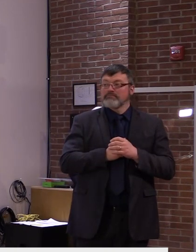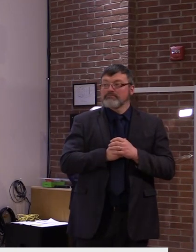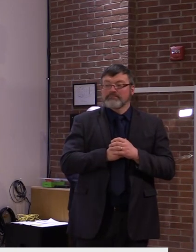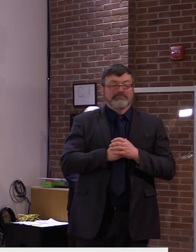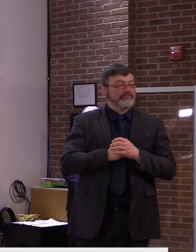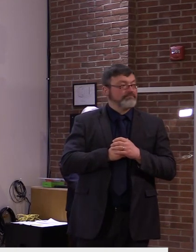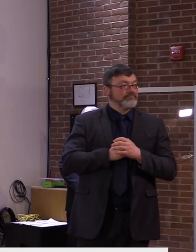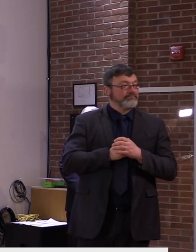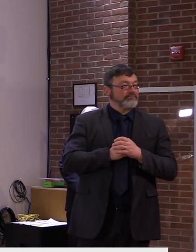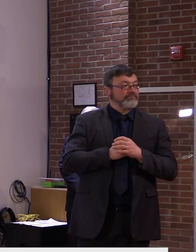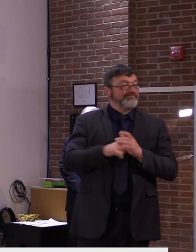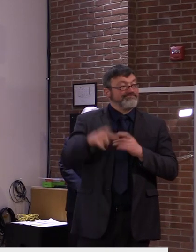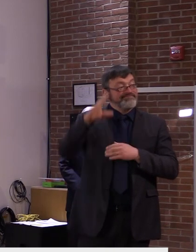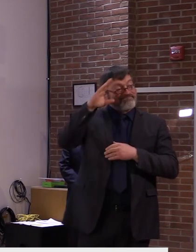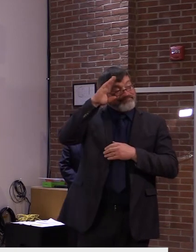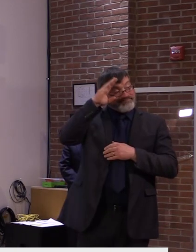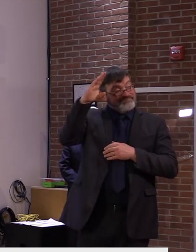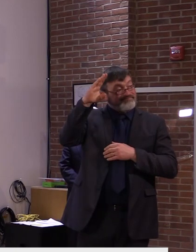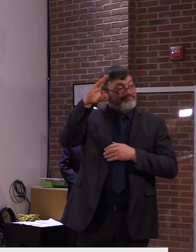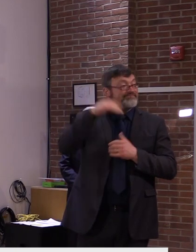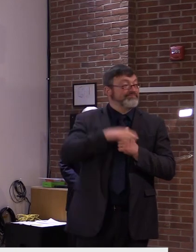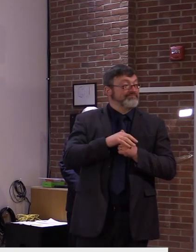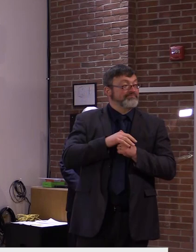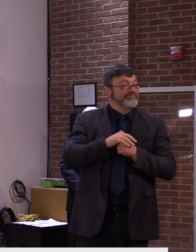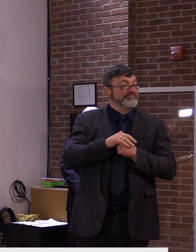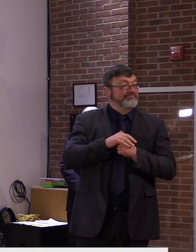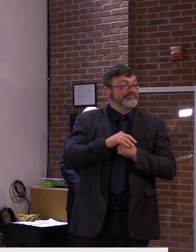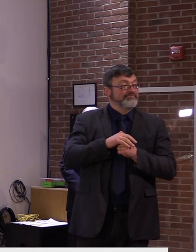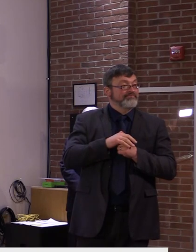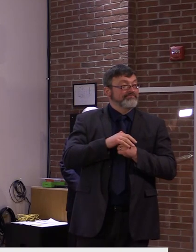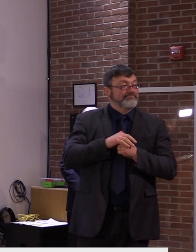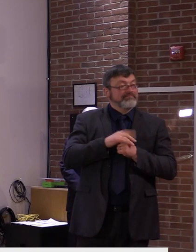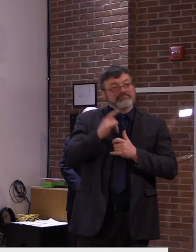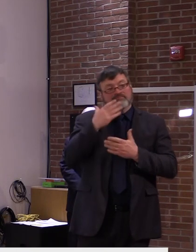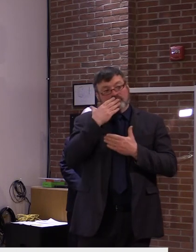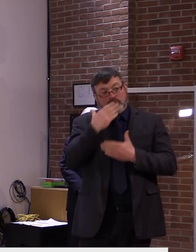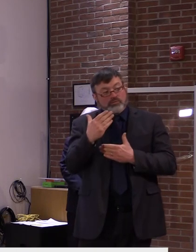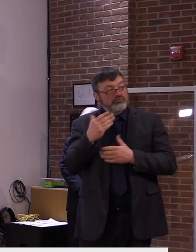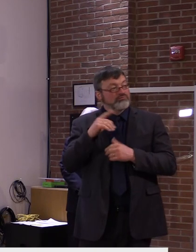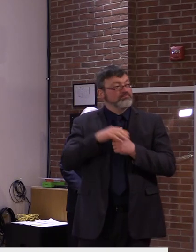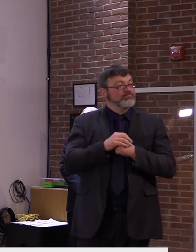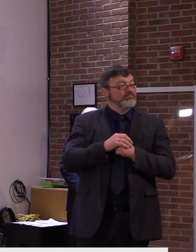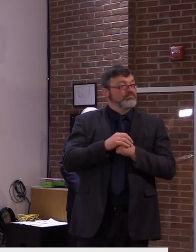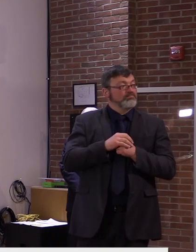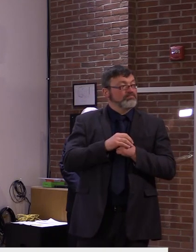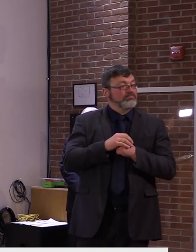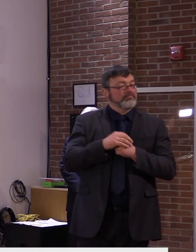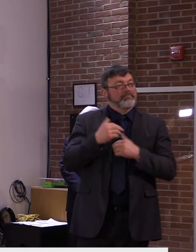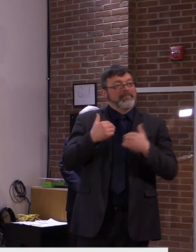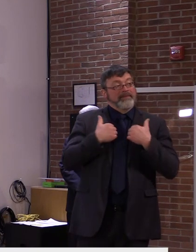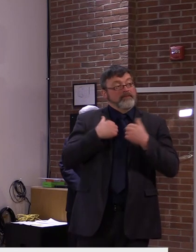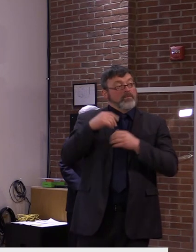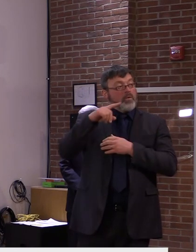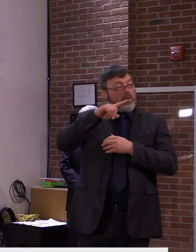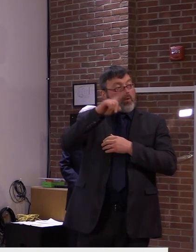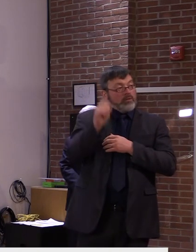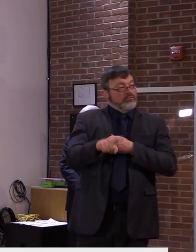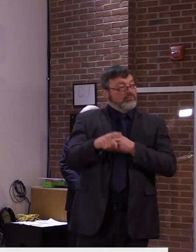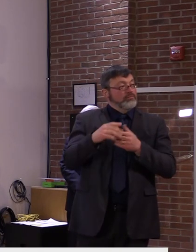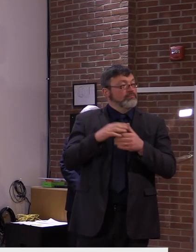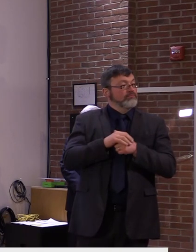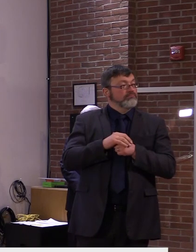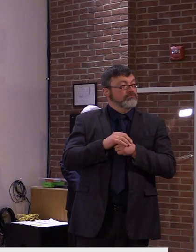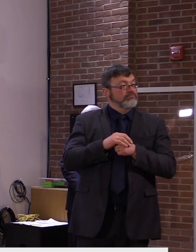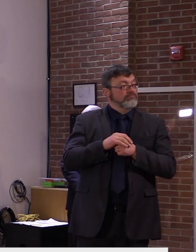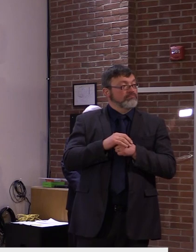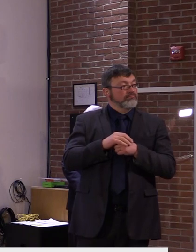Hi, thanks. I had a question about what it sounds like is being called phase five, the chronic conditions. And I apologize if this has been